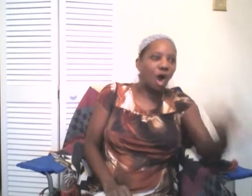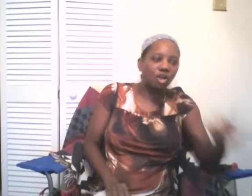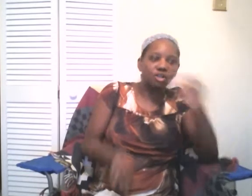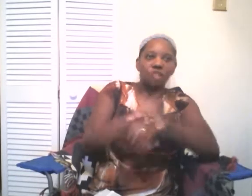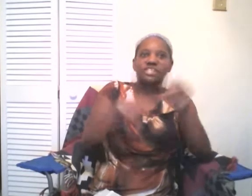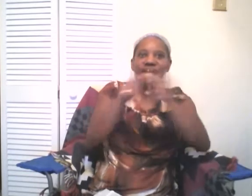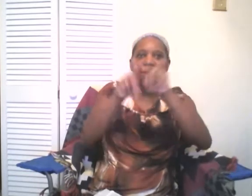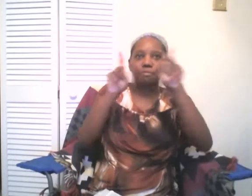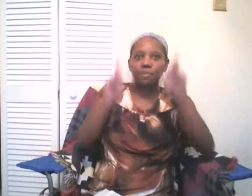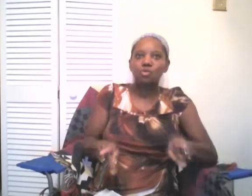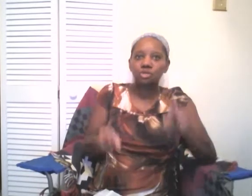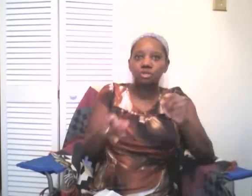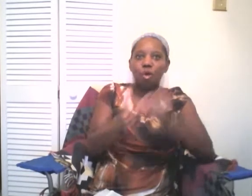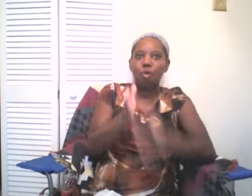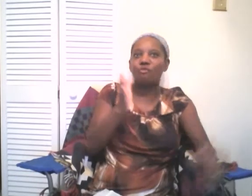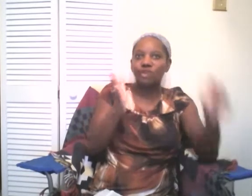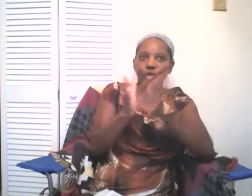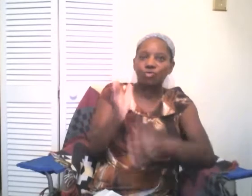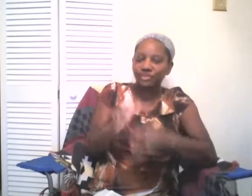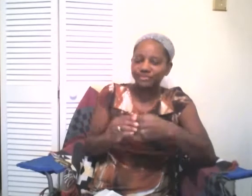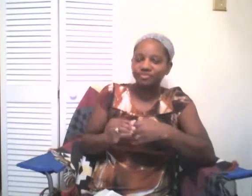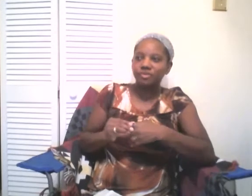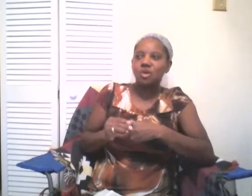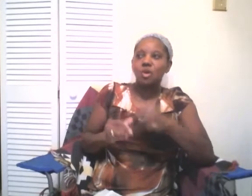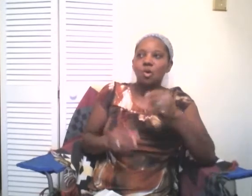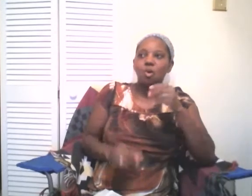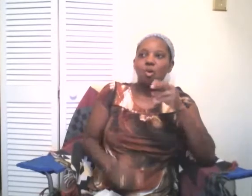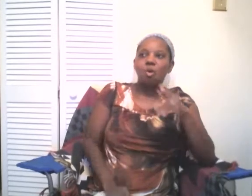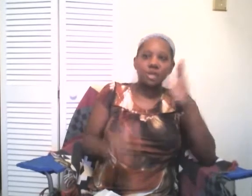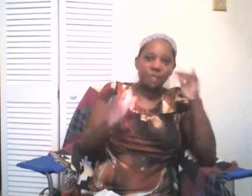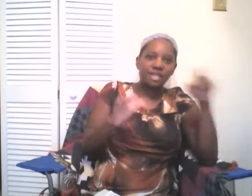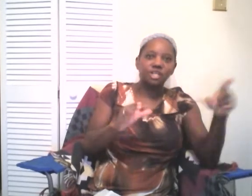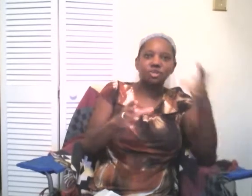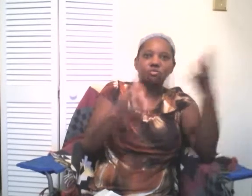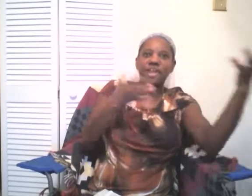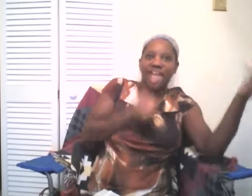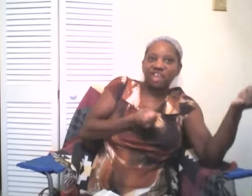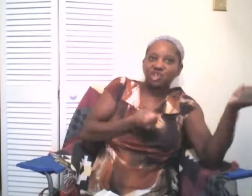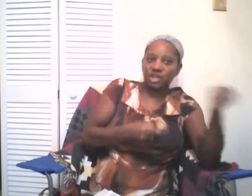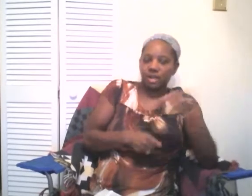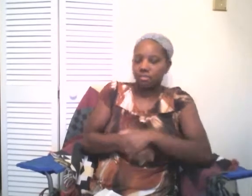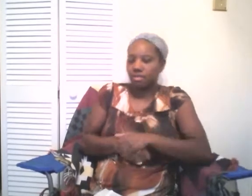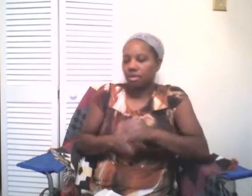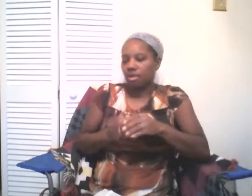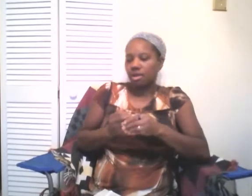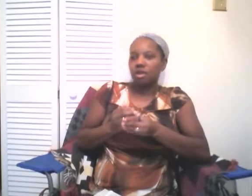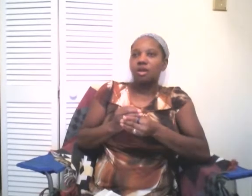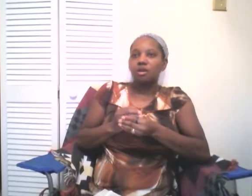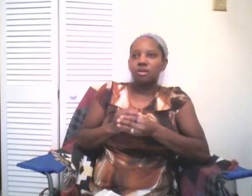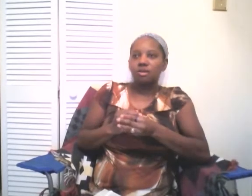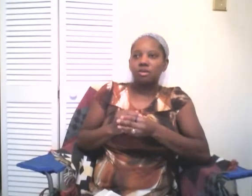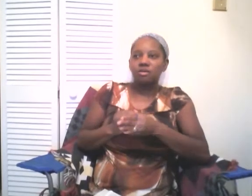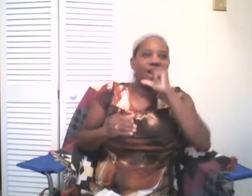falling on the same person over and over, or expecting you to catch him. You're not going